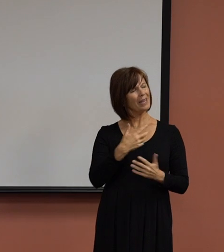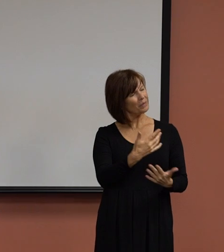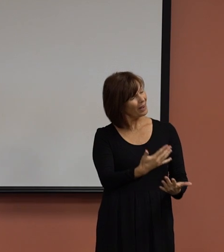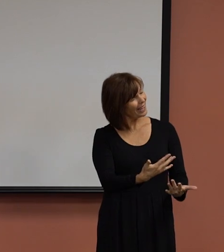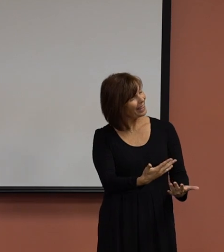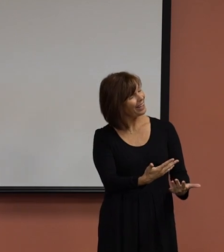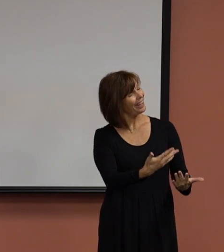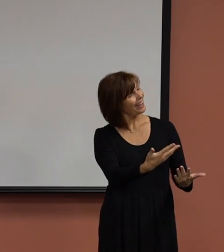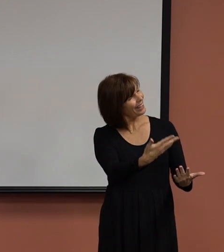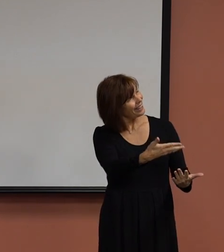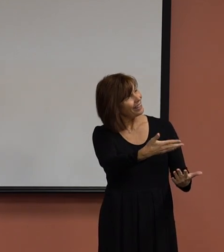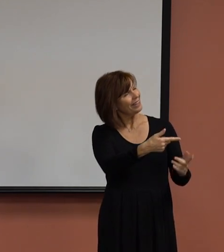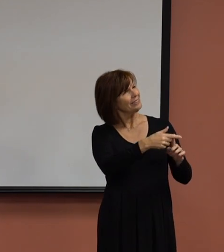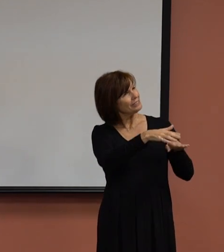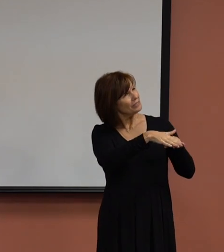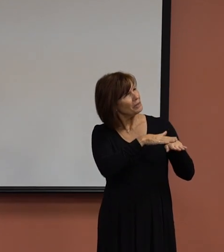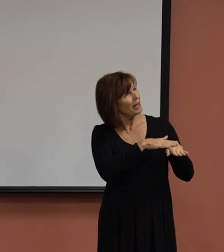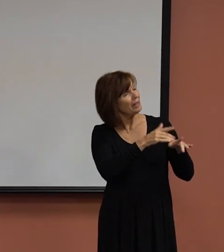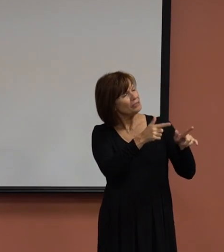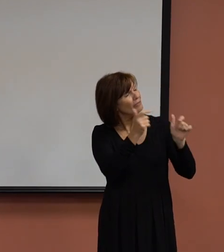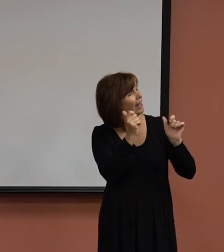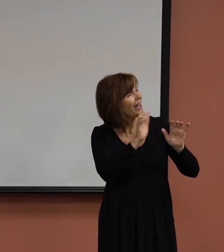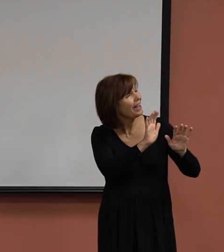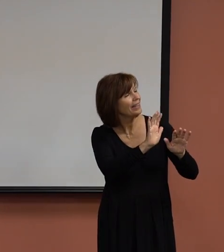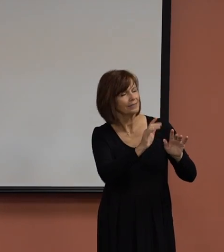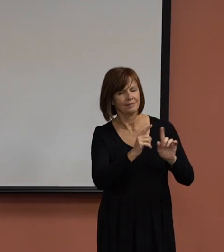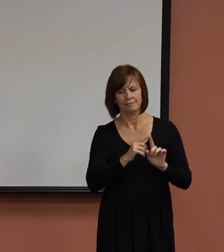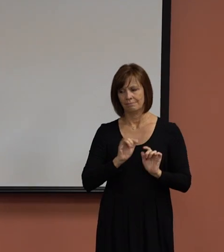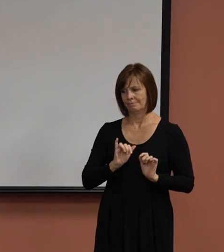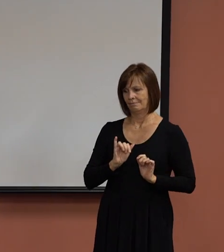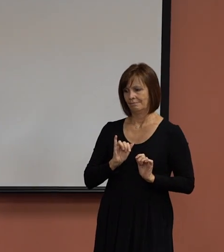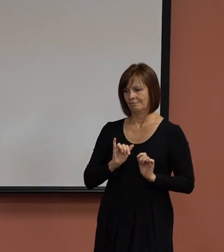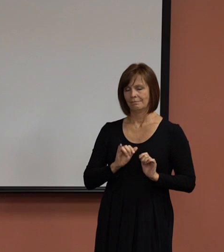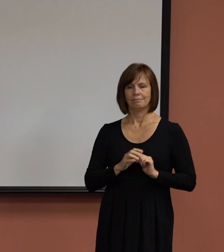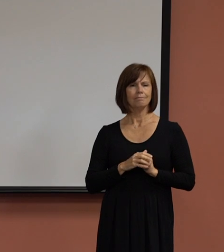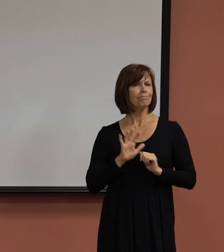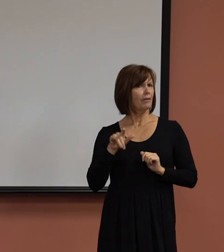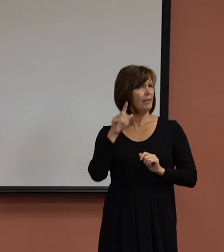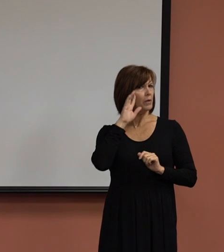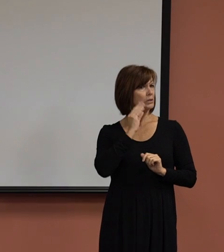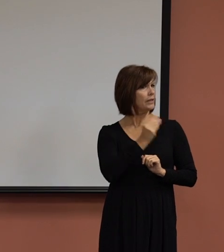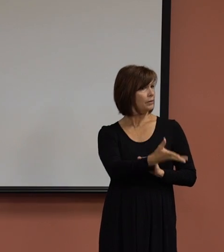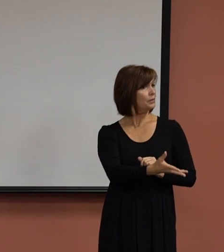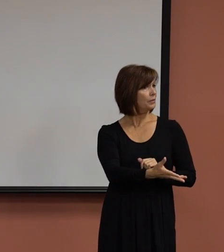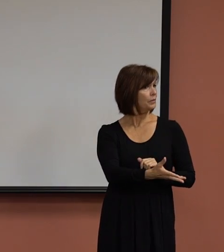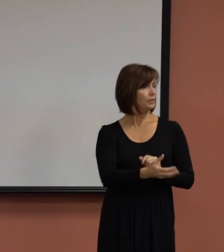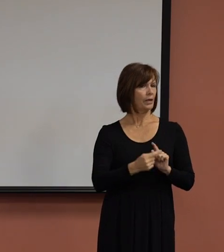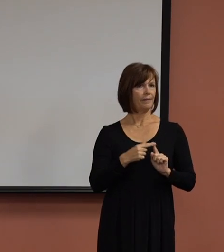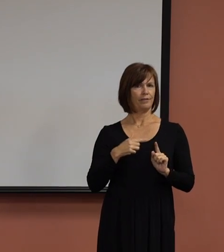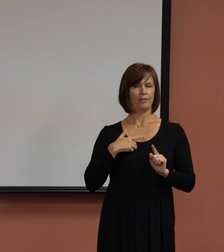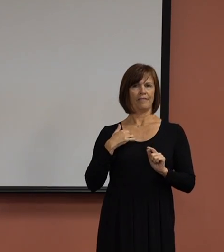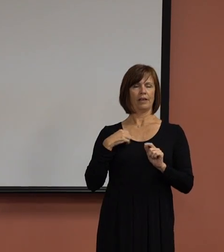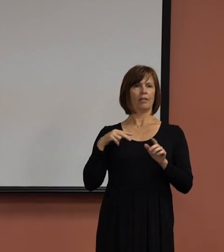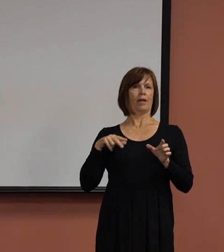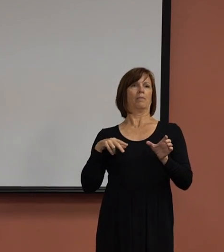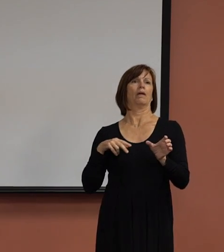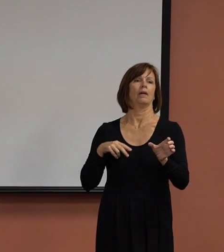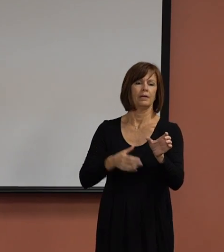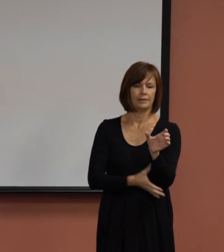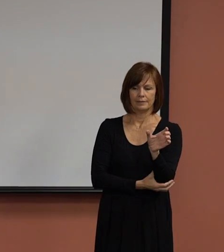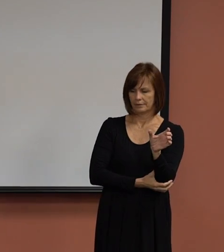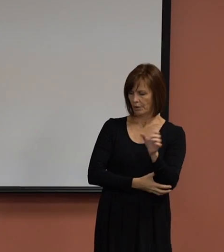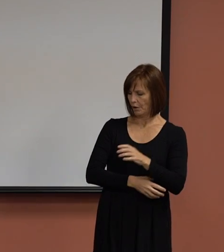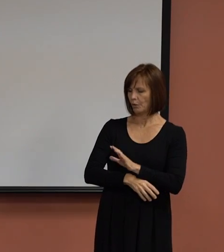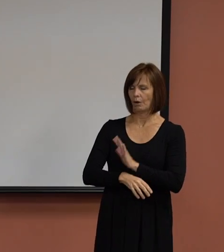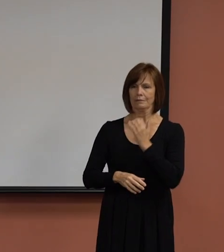down, you're going too fast. So, Perfect. They'll tell you too, and if you feel them kind of stumbling, you